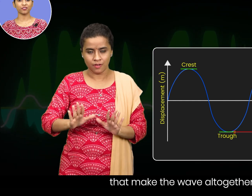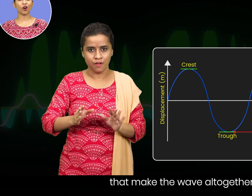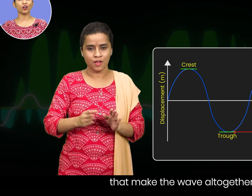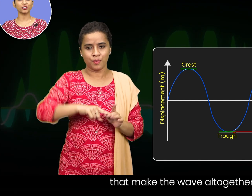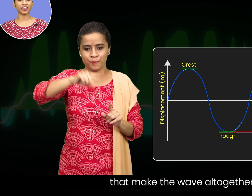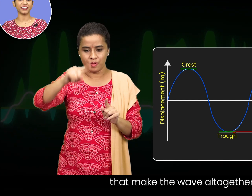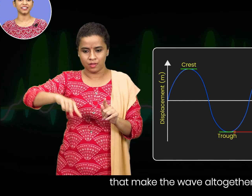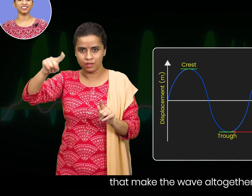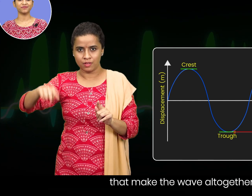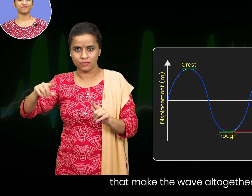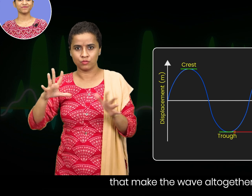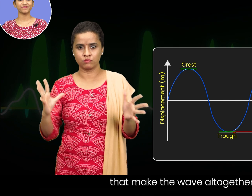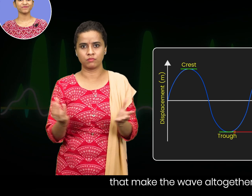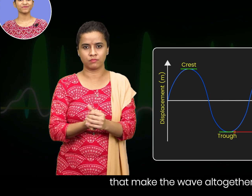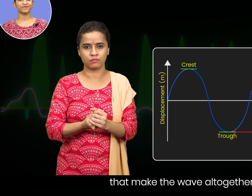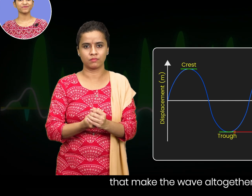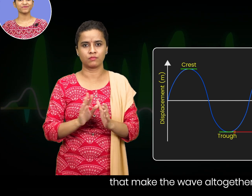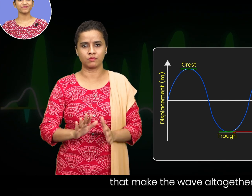wave altogether.